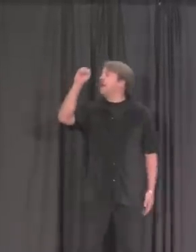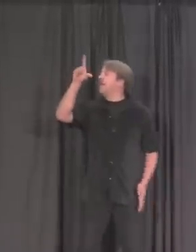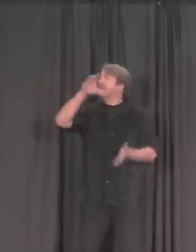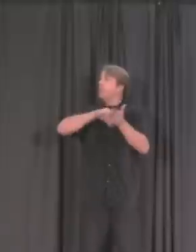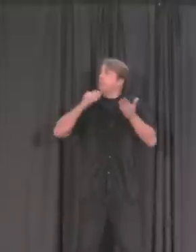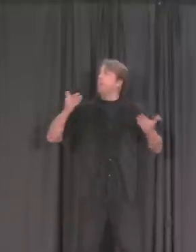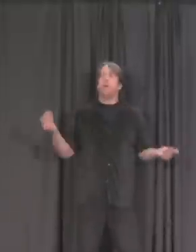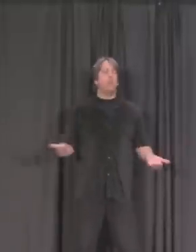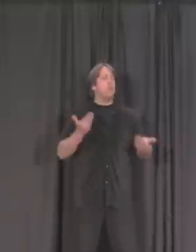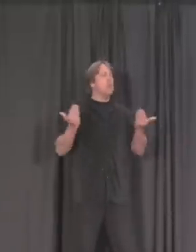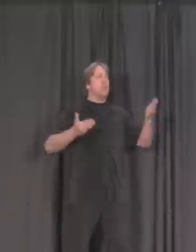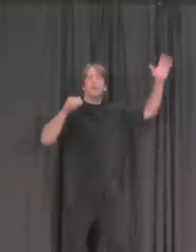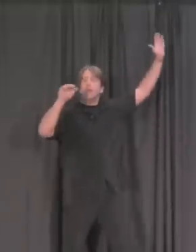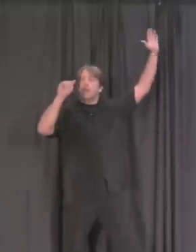How many ASL students in the house?